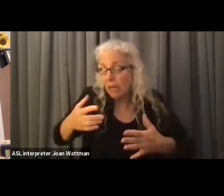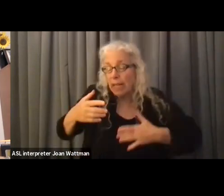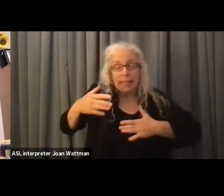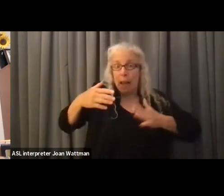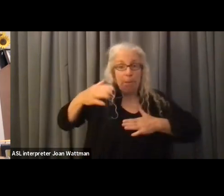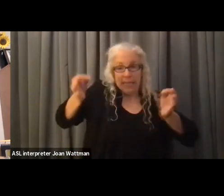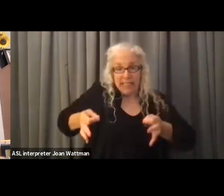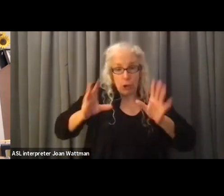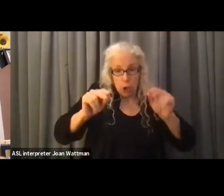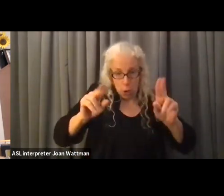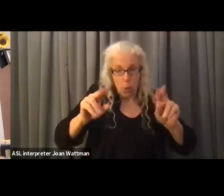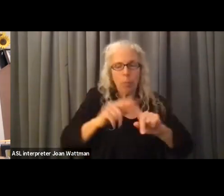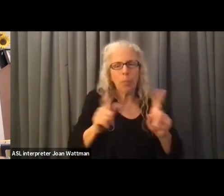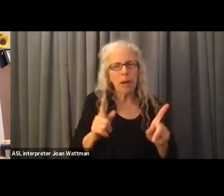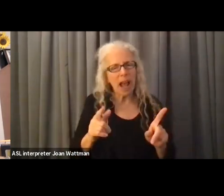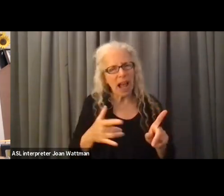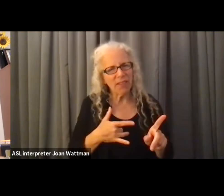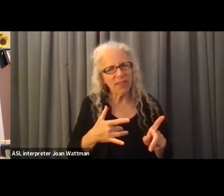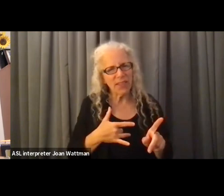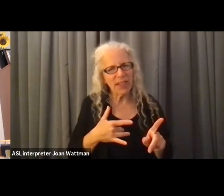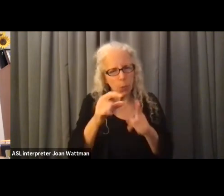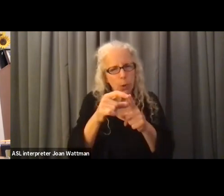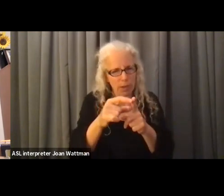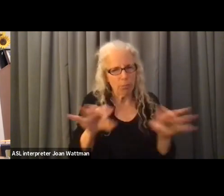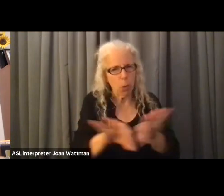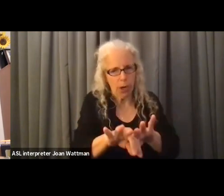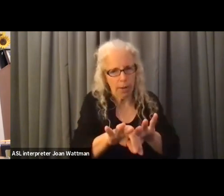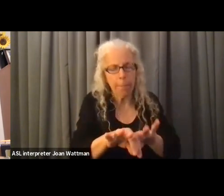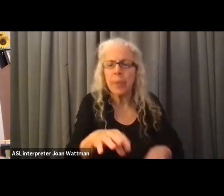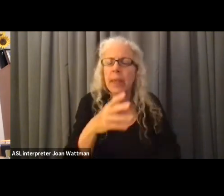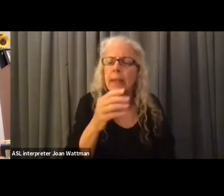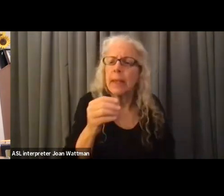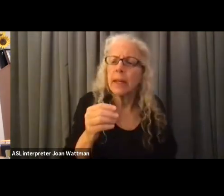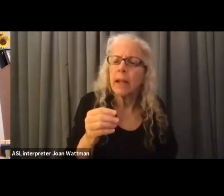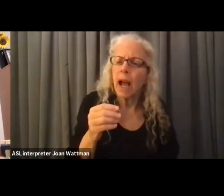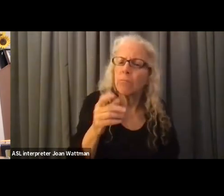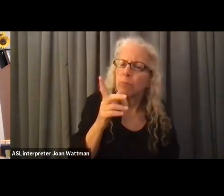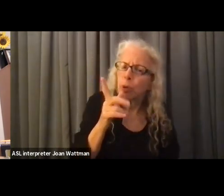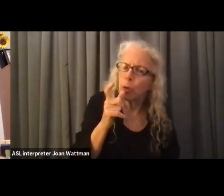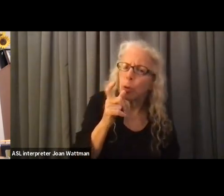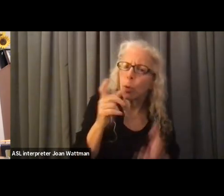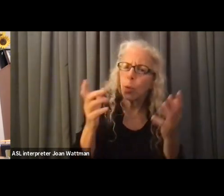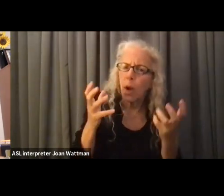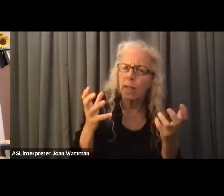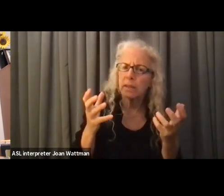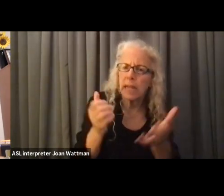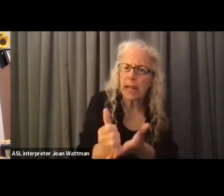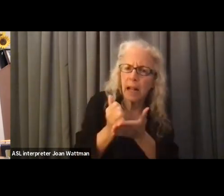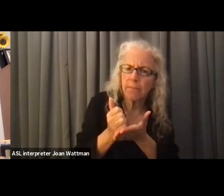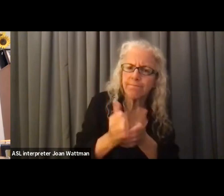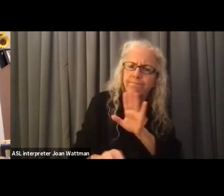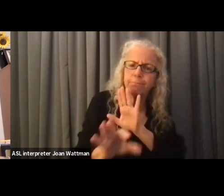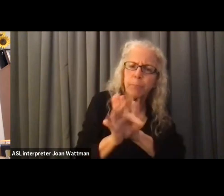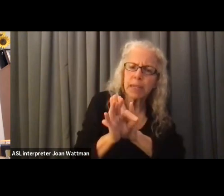decide. But we certainly, who would like to work on this with us to choose a date? And